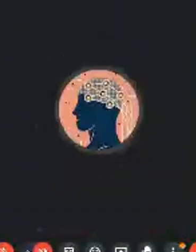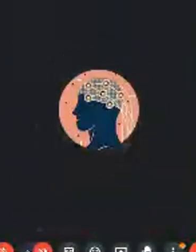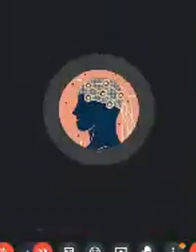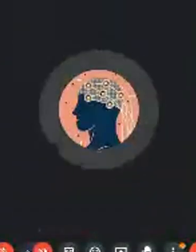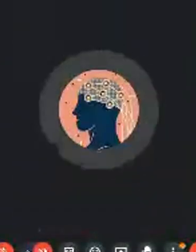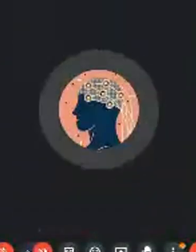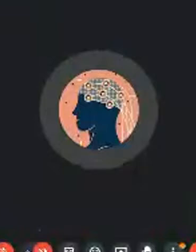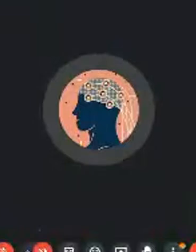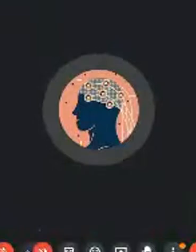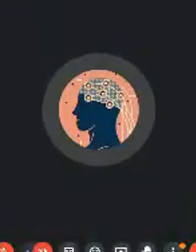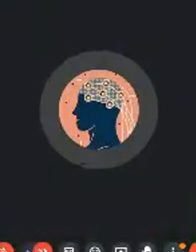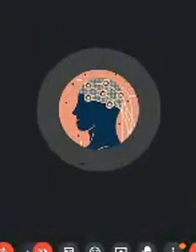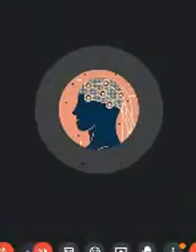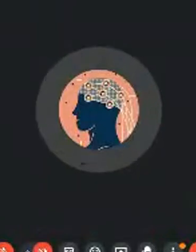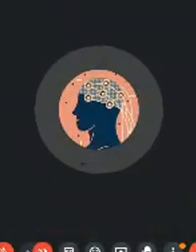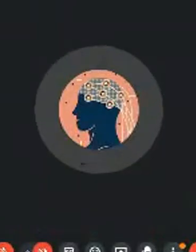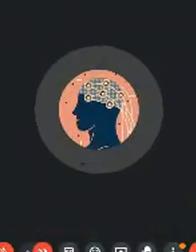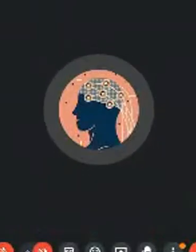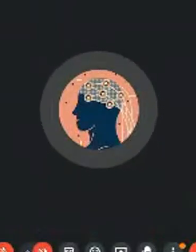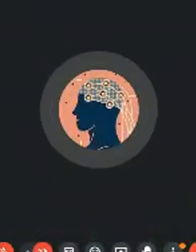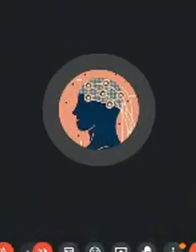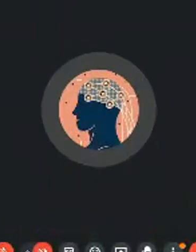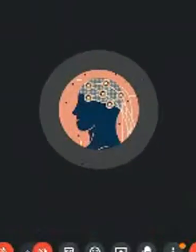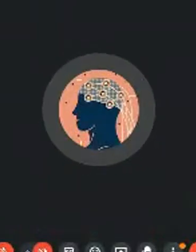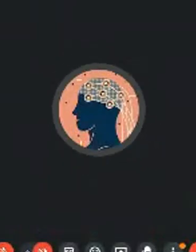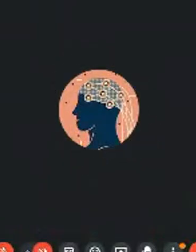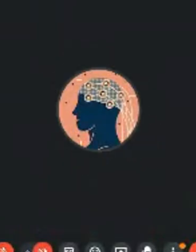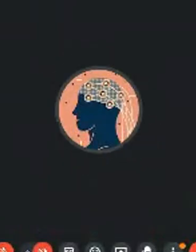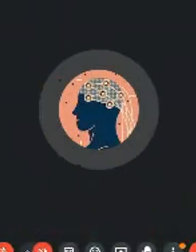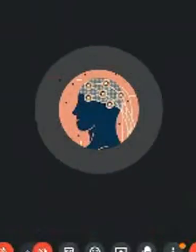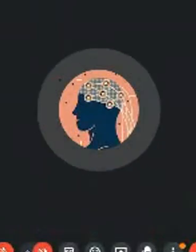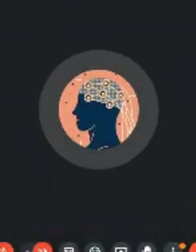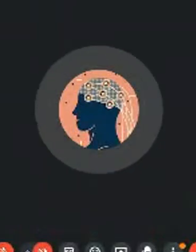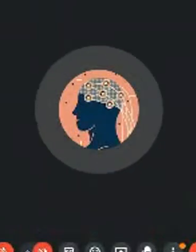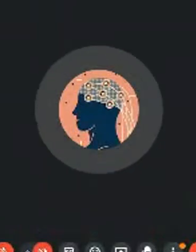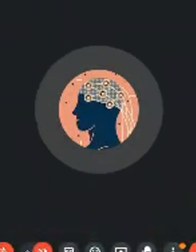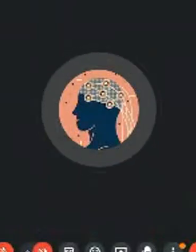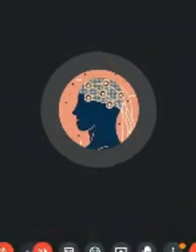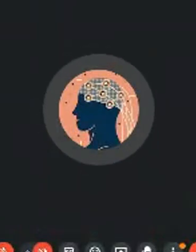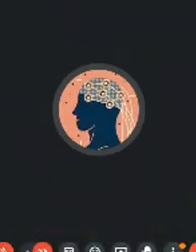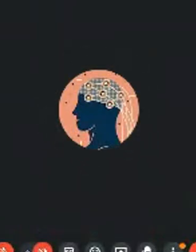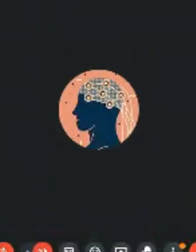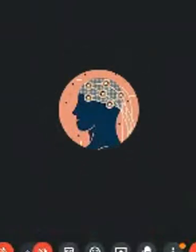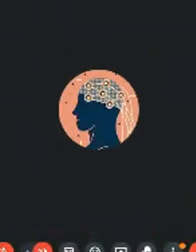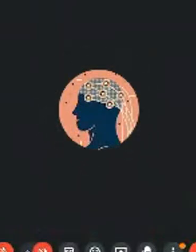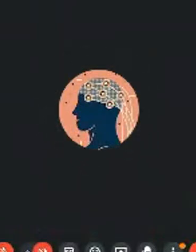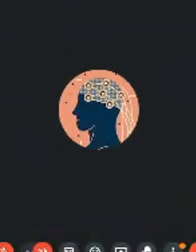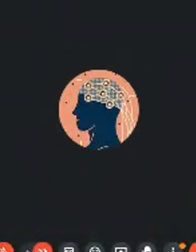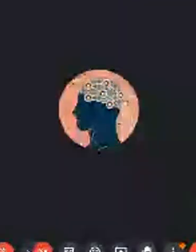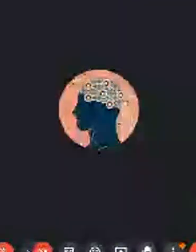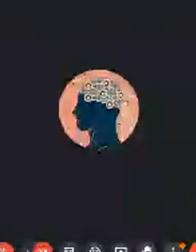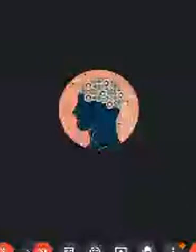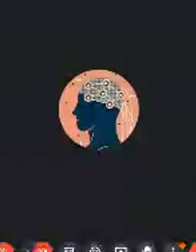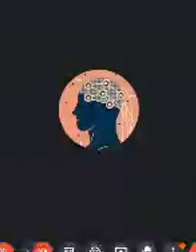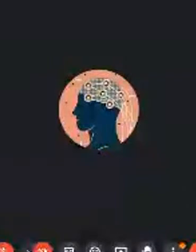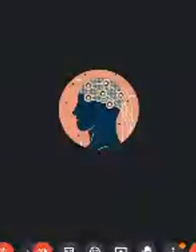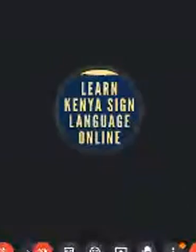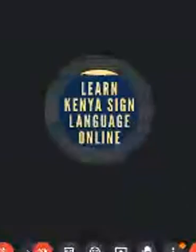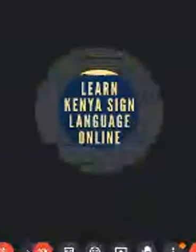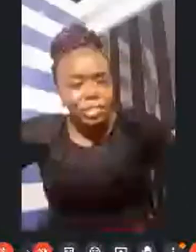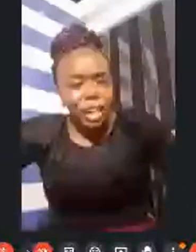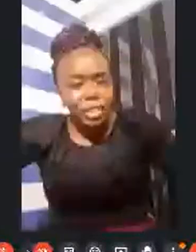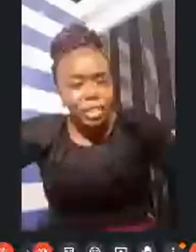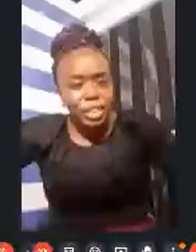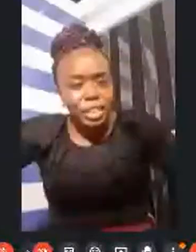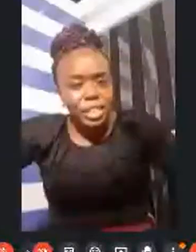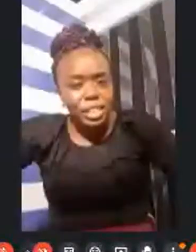I wanted to ask what if a number has a fraction like 2/3? How do you sign it? So I did it. That